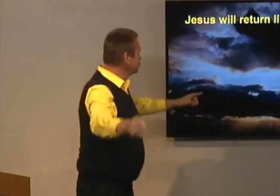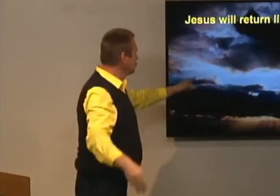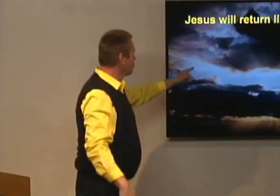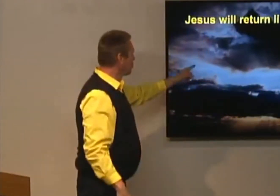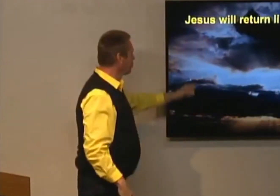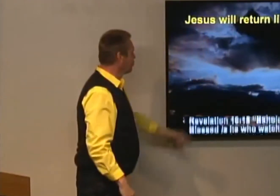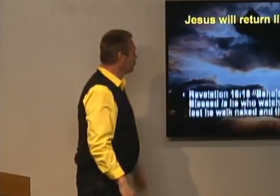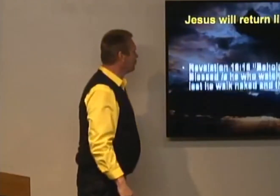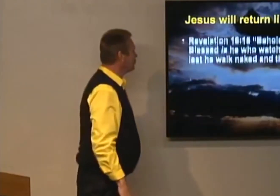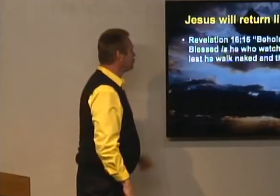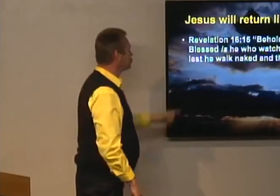on.